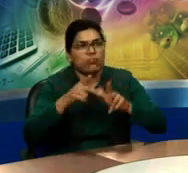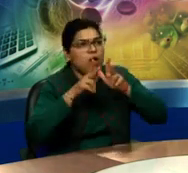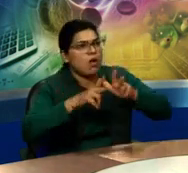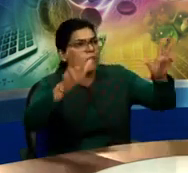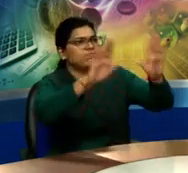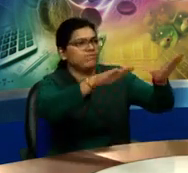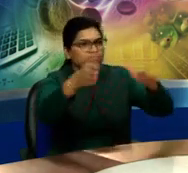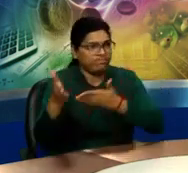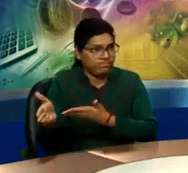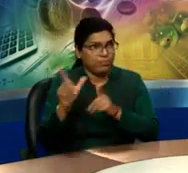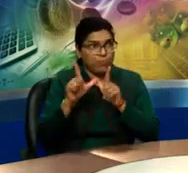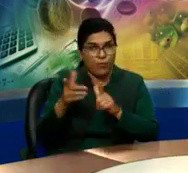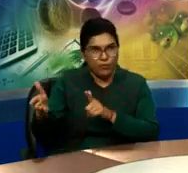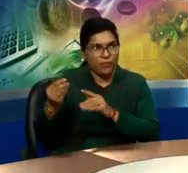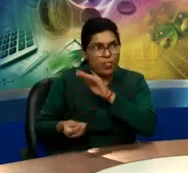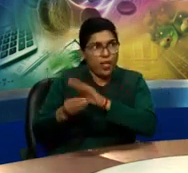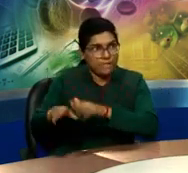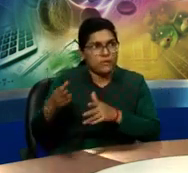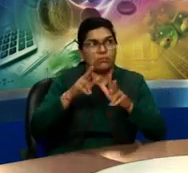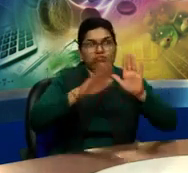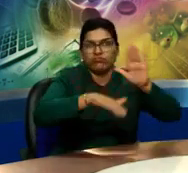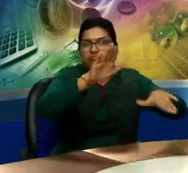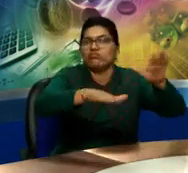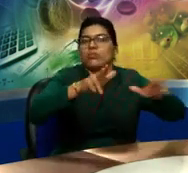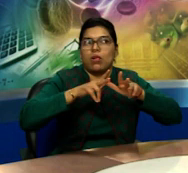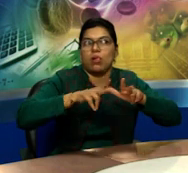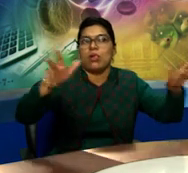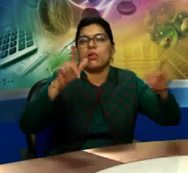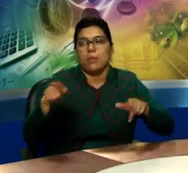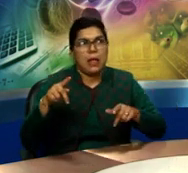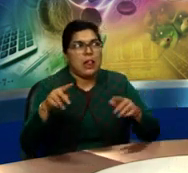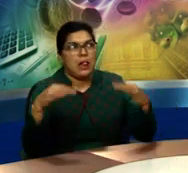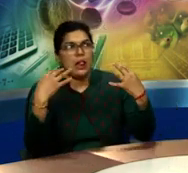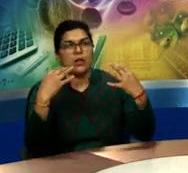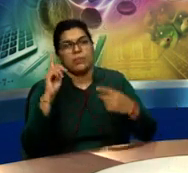we should expose corruption wherever we encounter them.